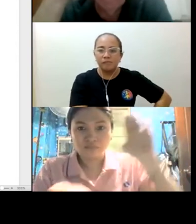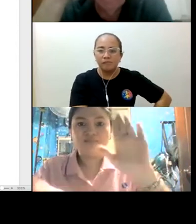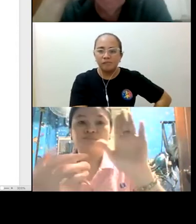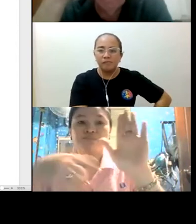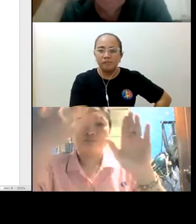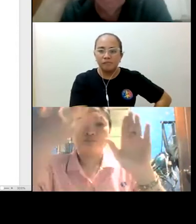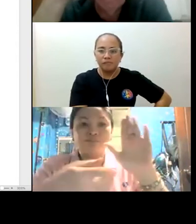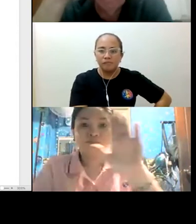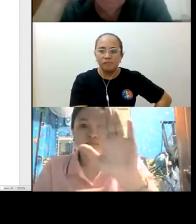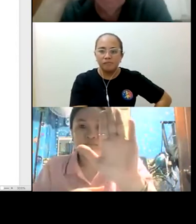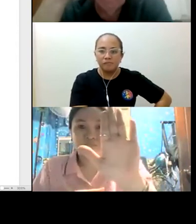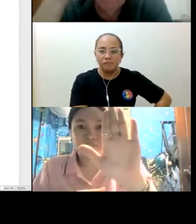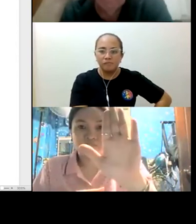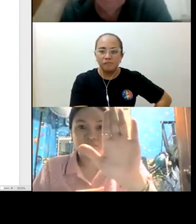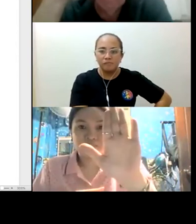expensive,